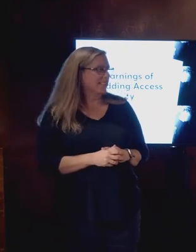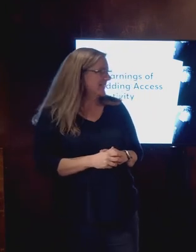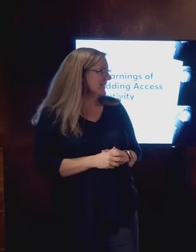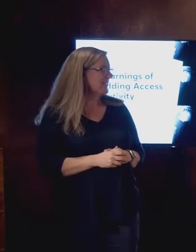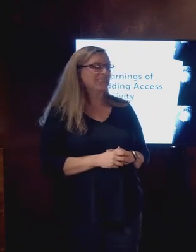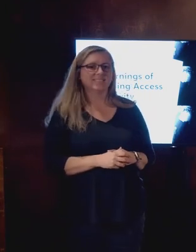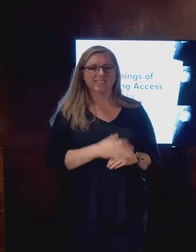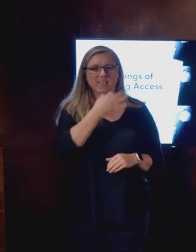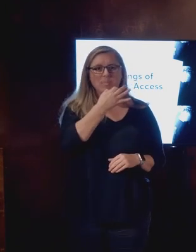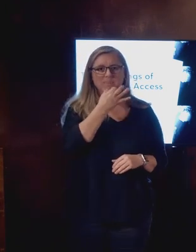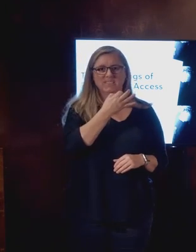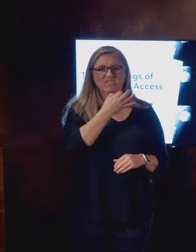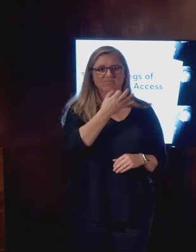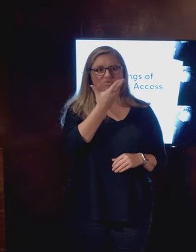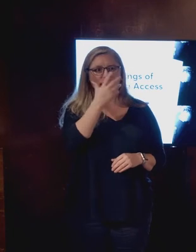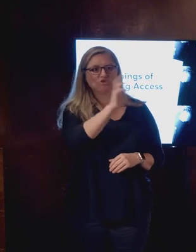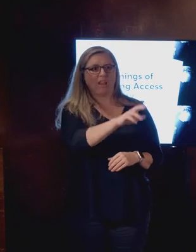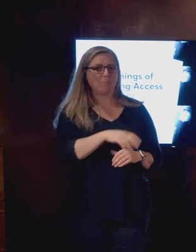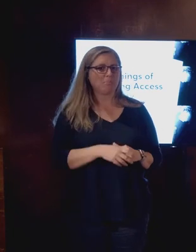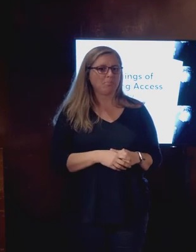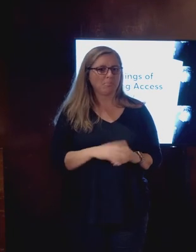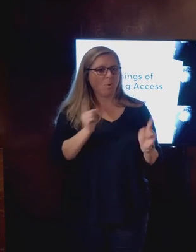what a shame that there isn't more funding.